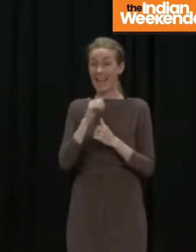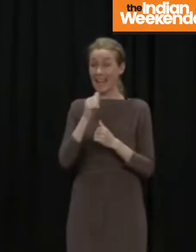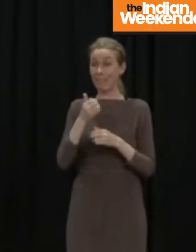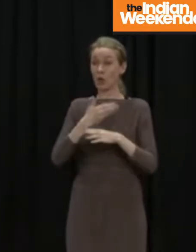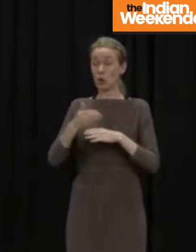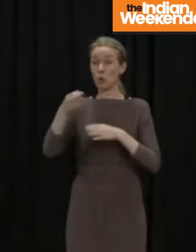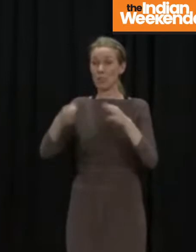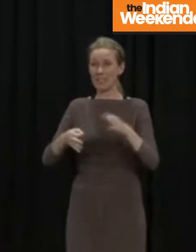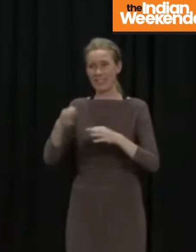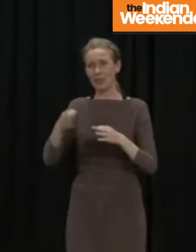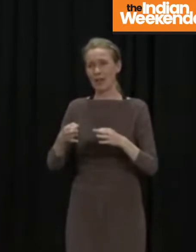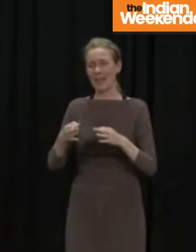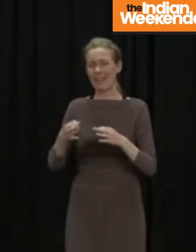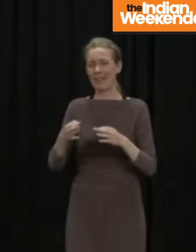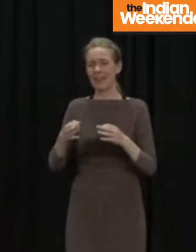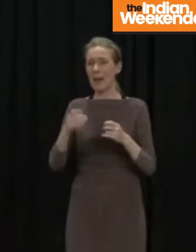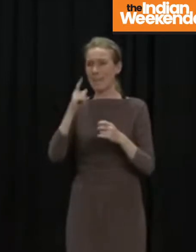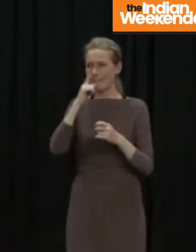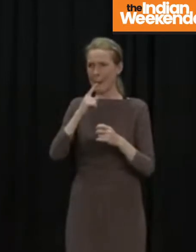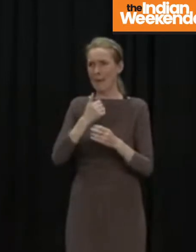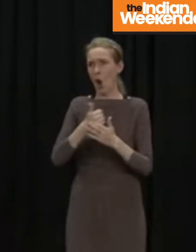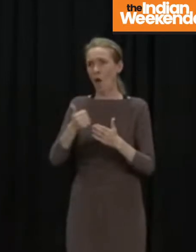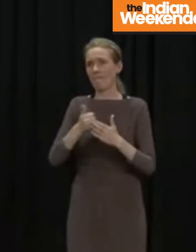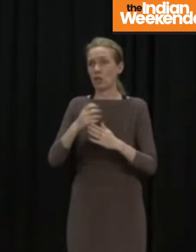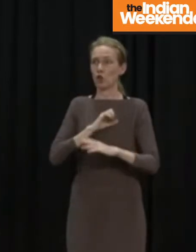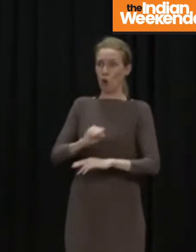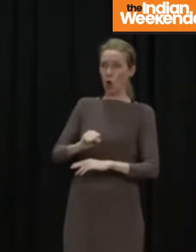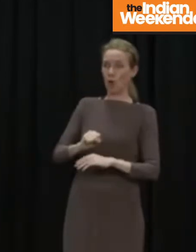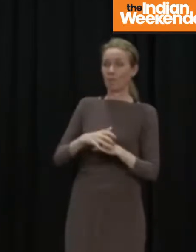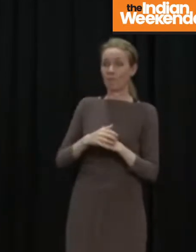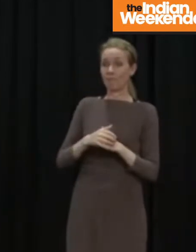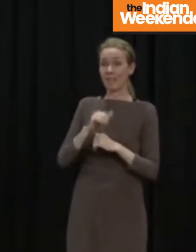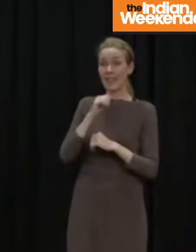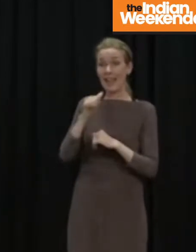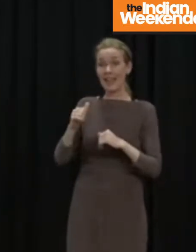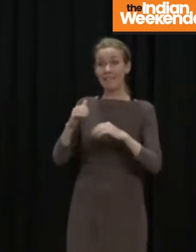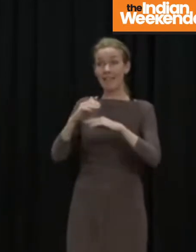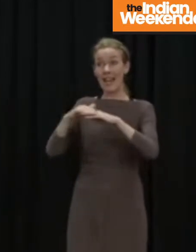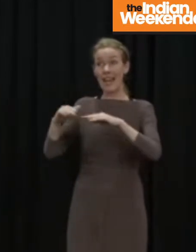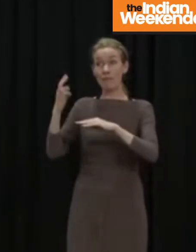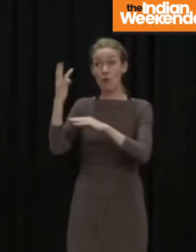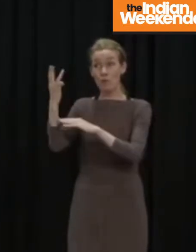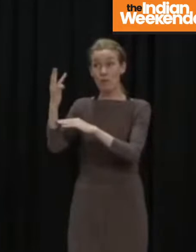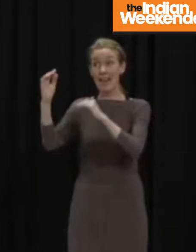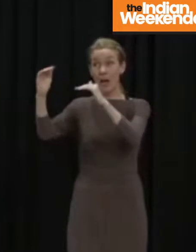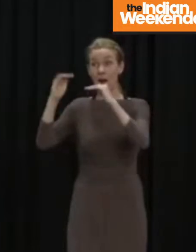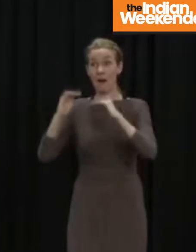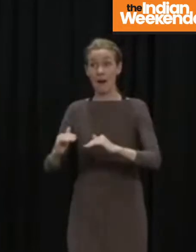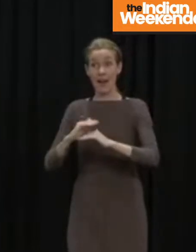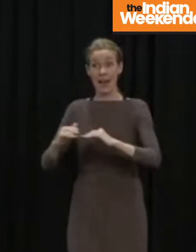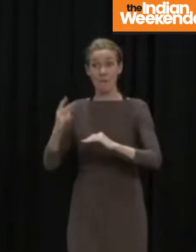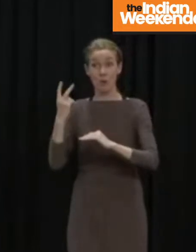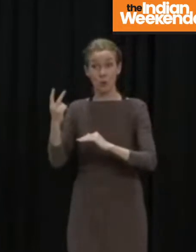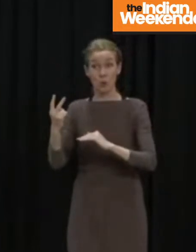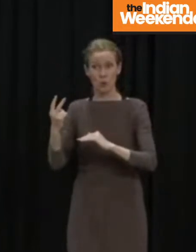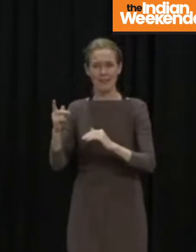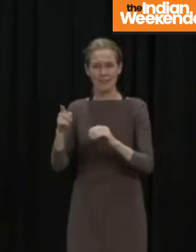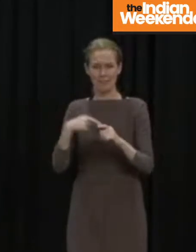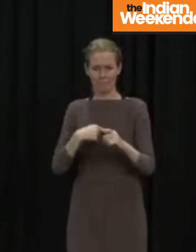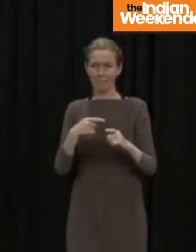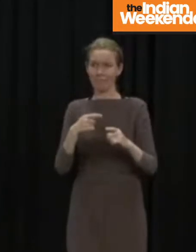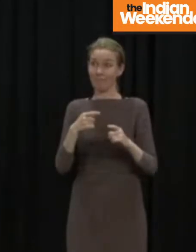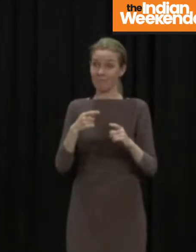a bit of adjustment from people. If we had moved from alert level 3 to alert level 2, for example, in Auckland, they would have had about the same amount of notice that they